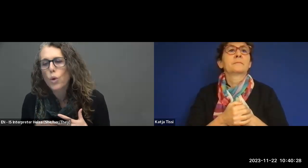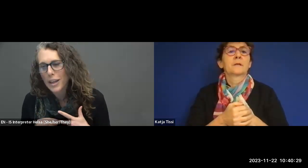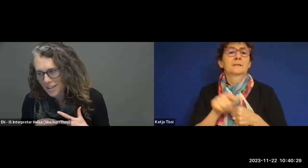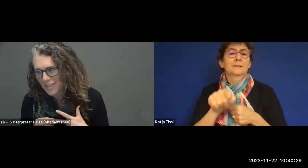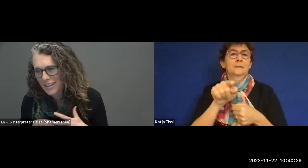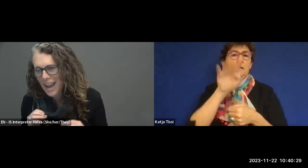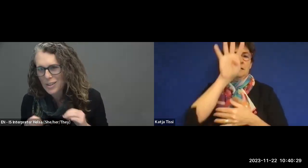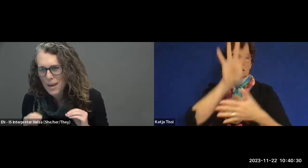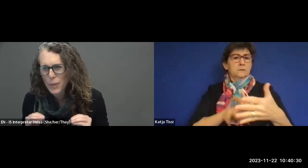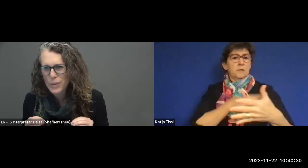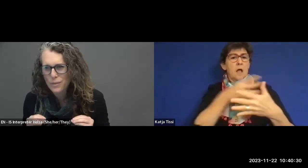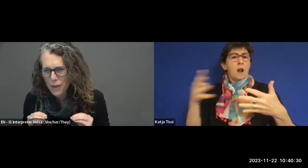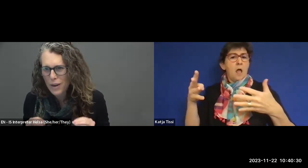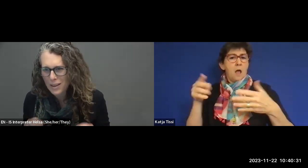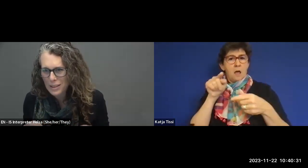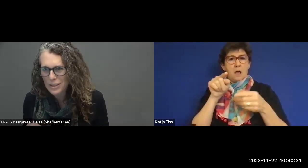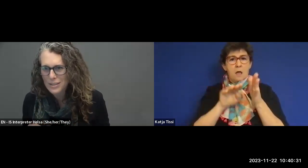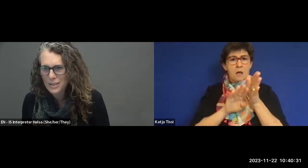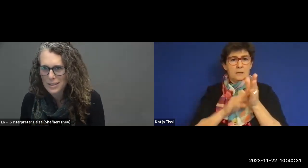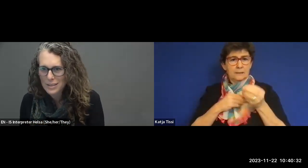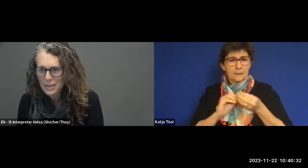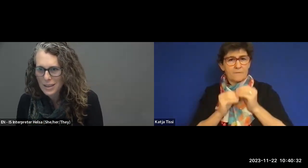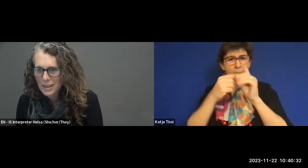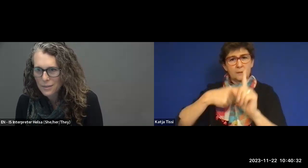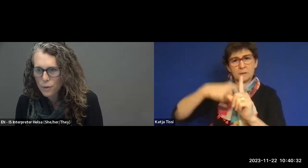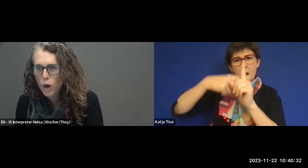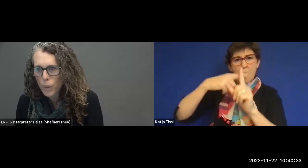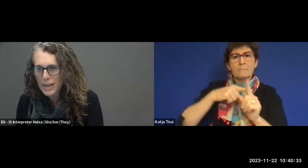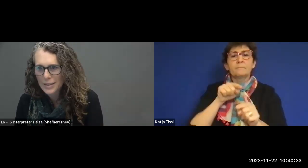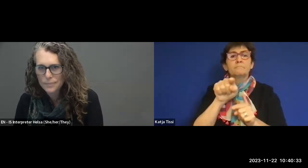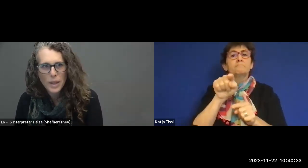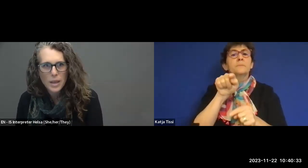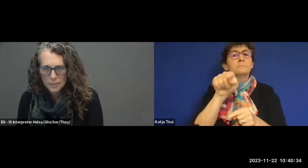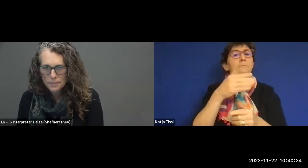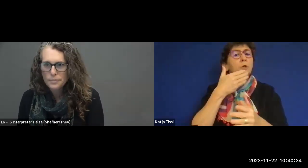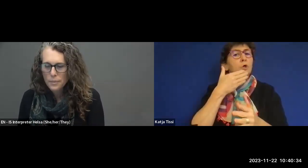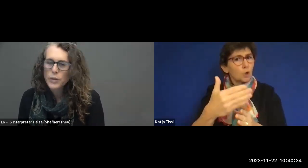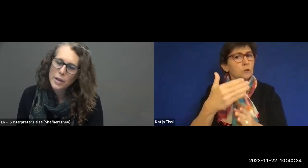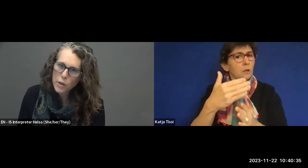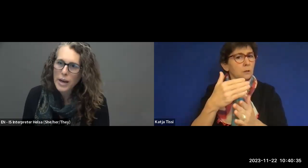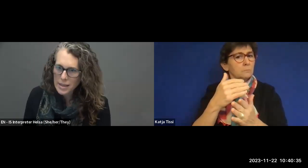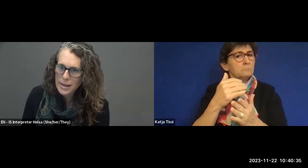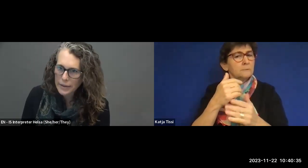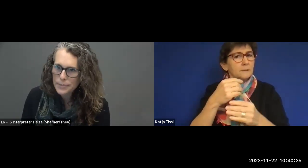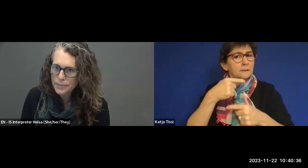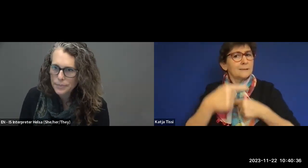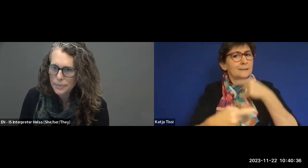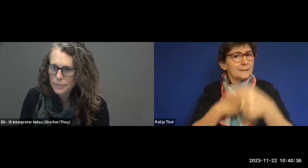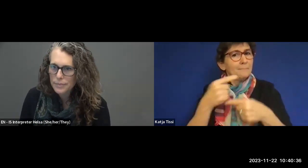been working on how to make those very clear for our rating. So here's our rating